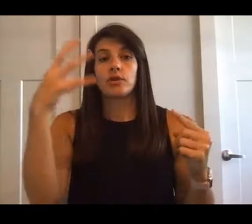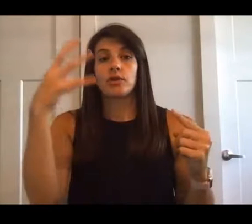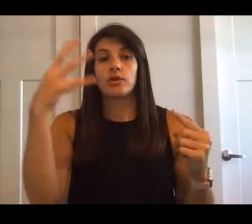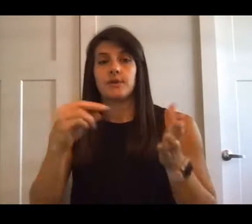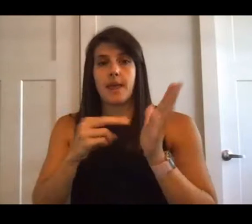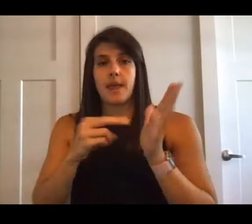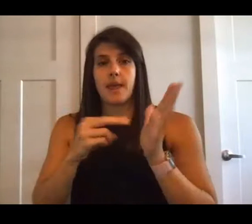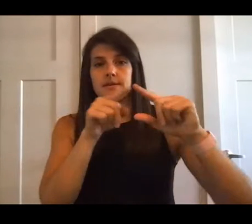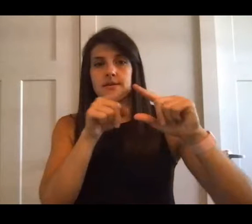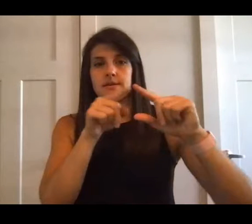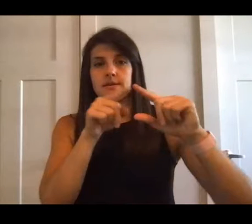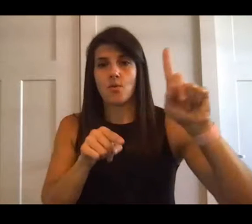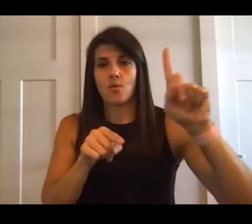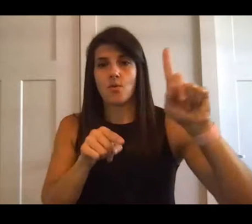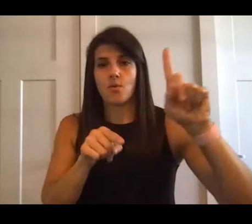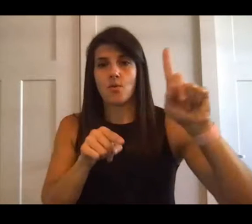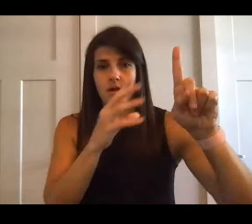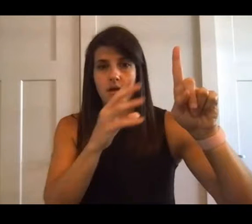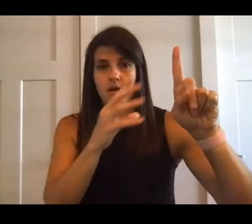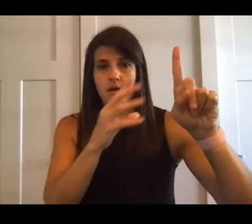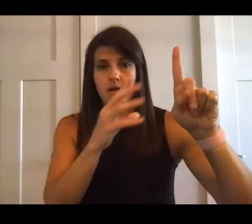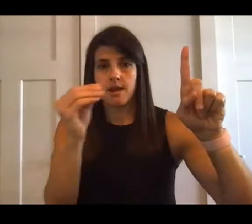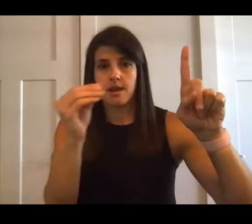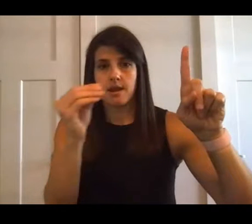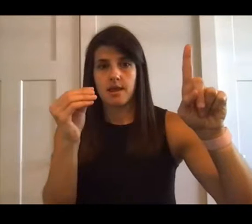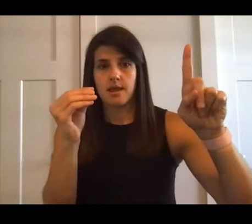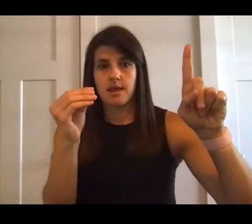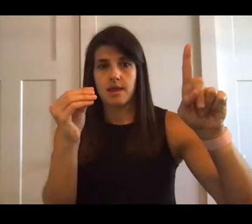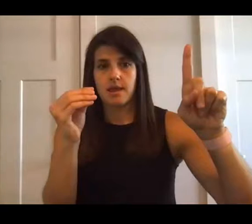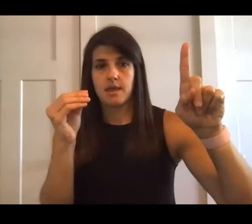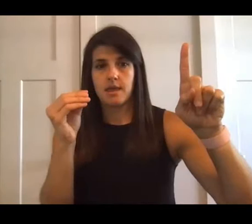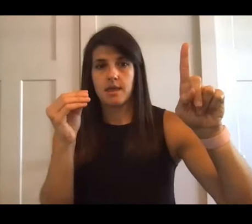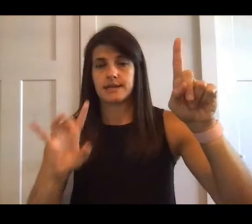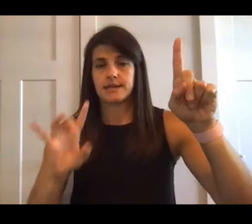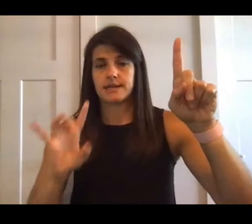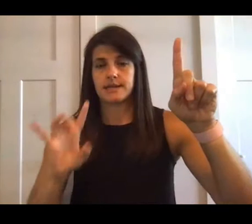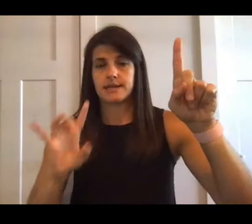and angle H, or angle 8, excuse me.